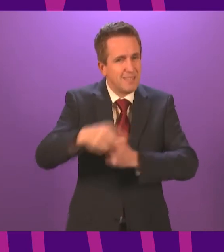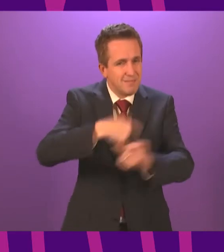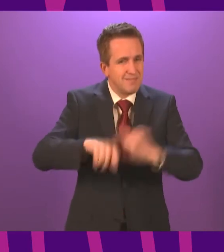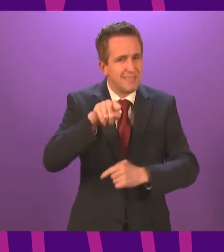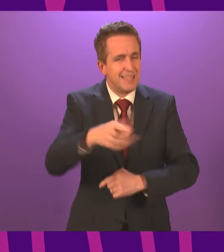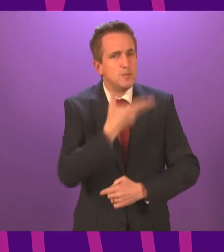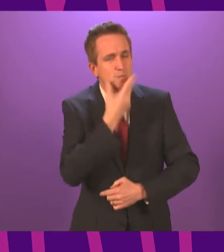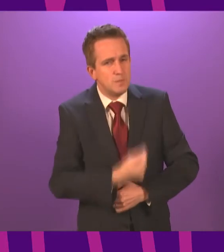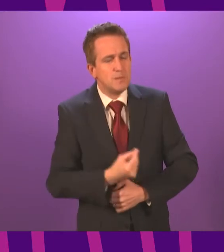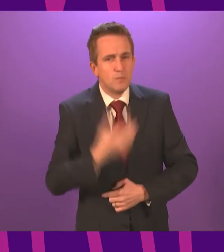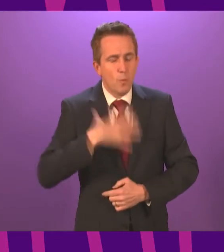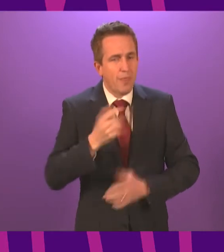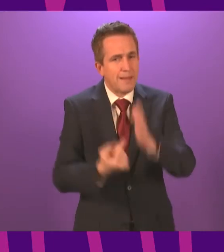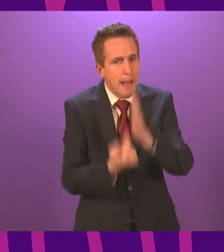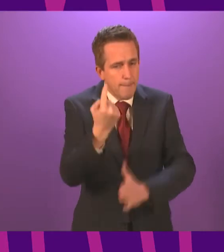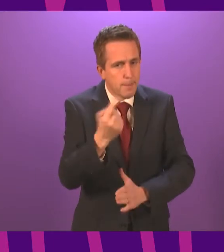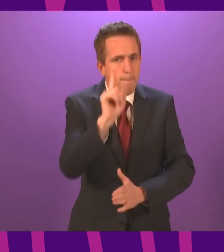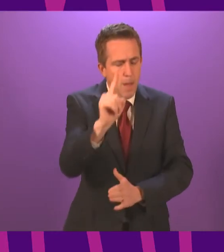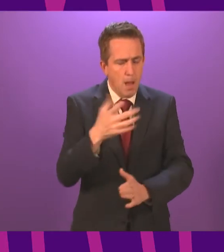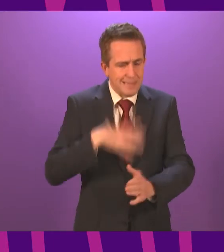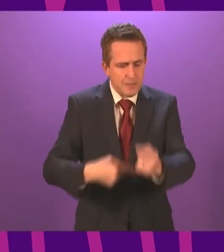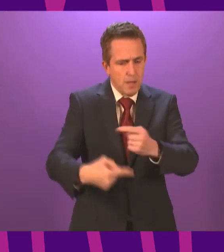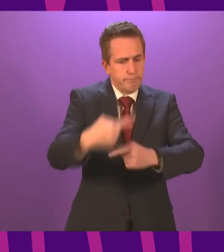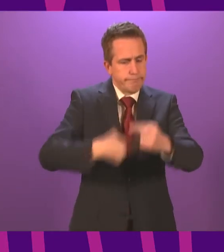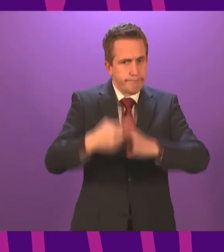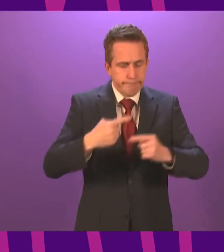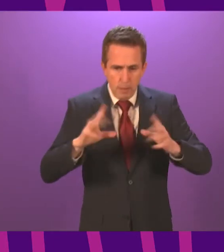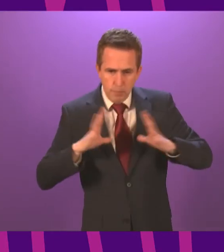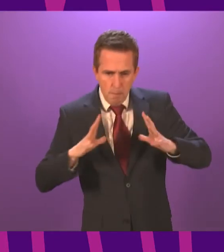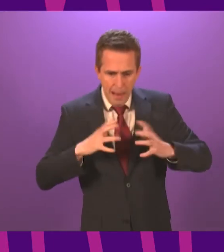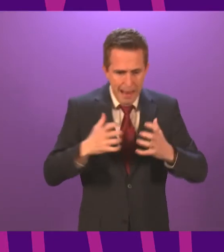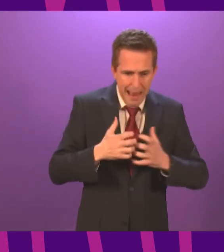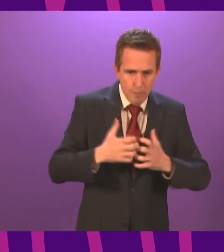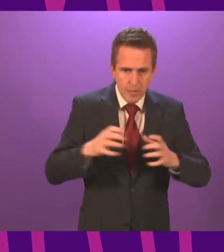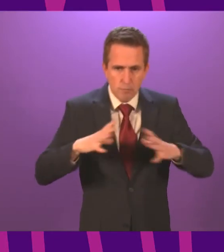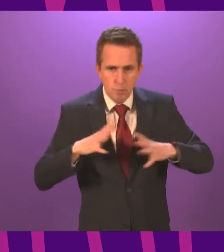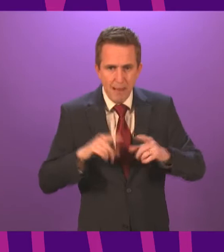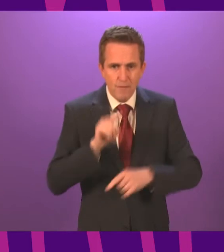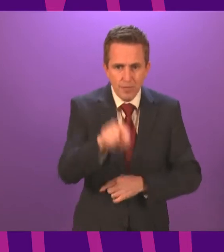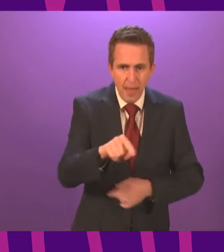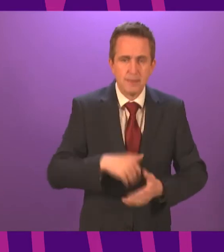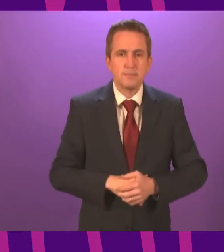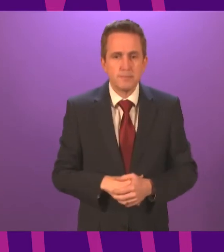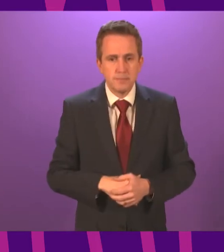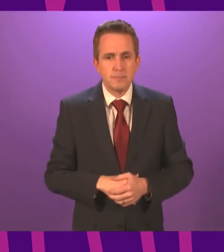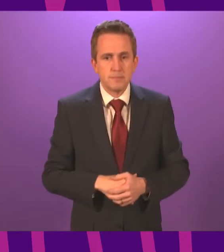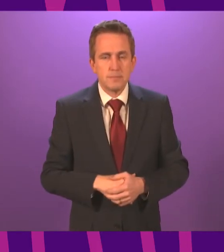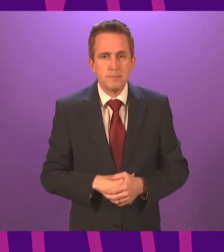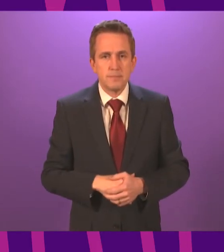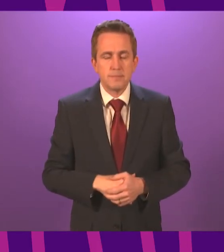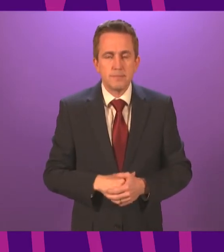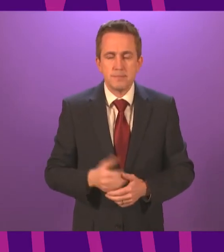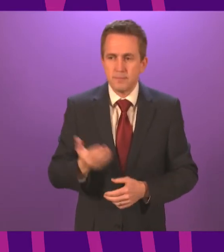everything that we can to make that happen. But we want to do that and do it in a safe way. Level 4, yeah, absolutely. Pauline